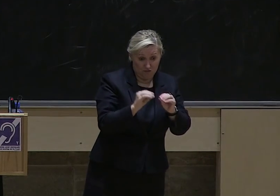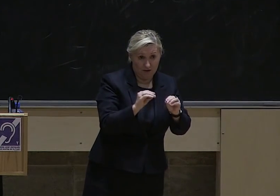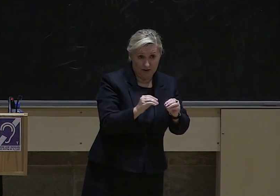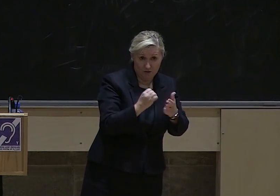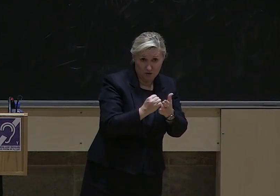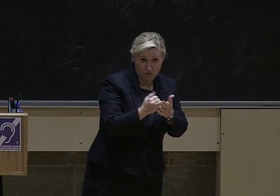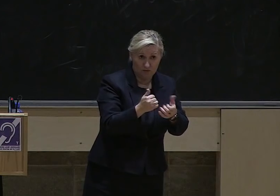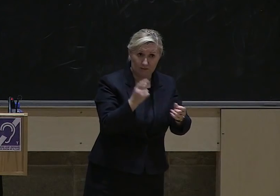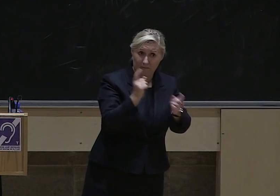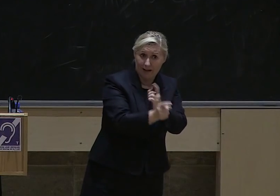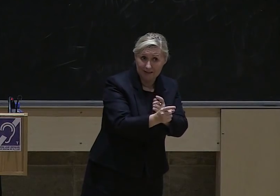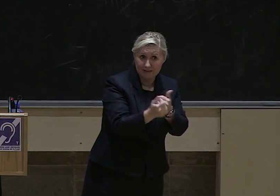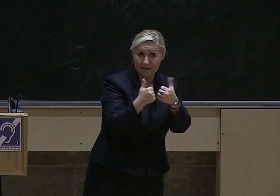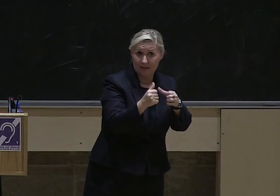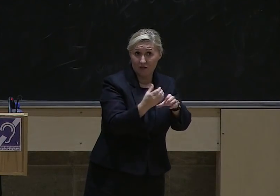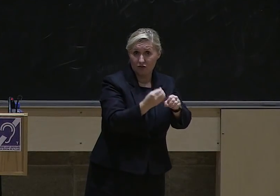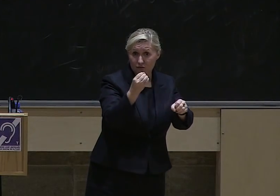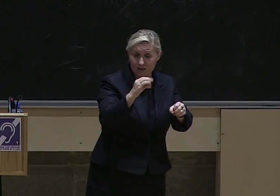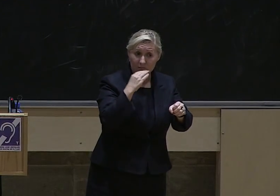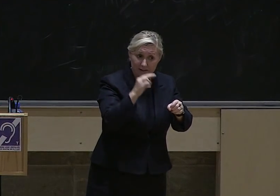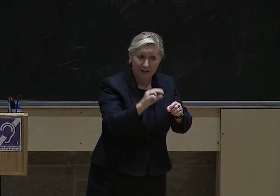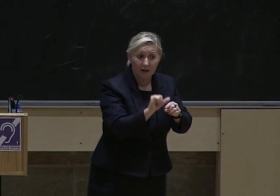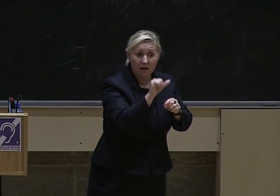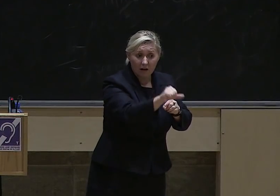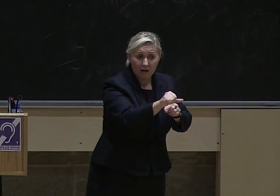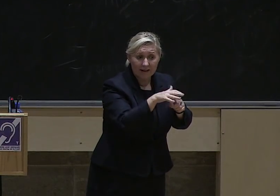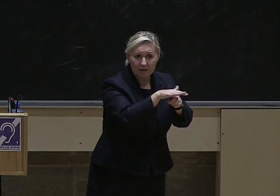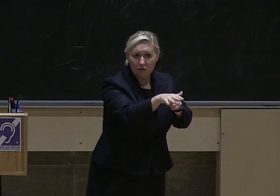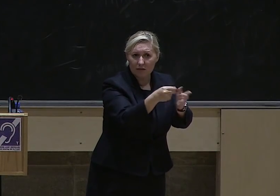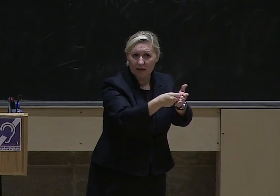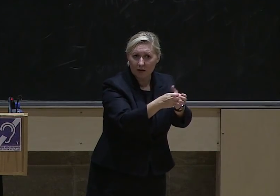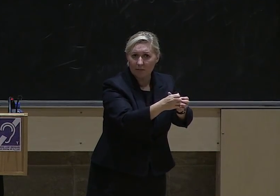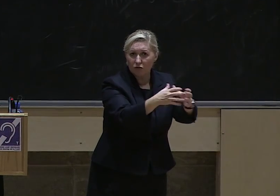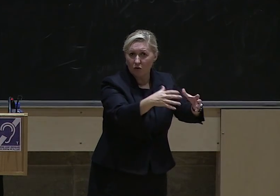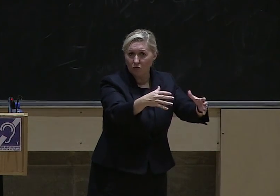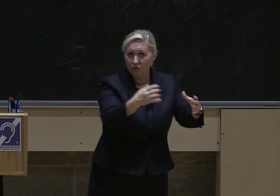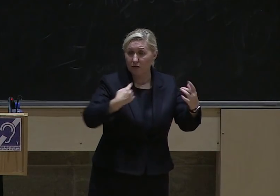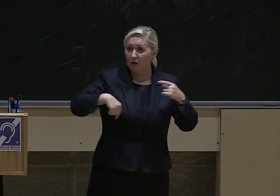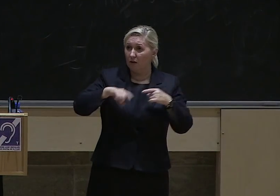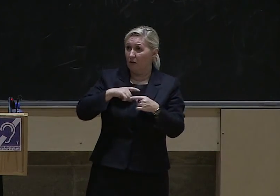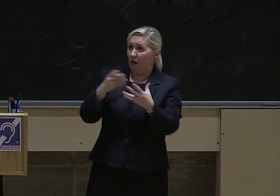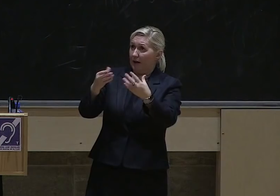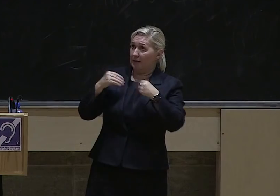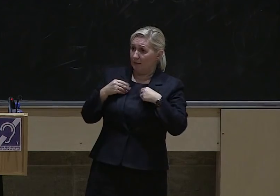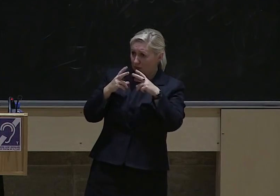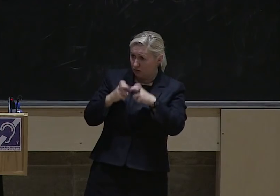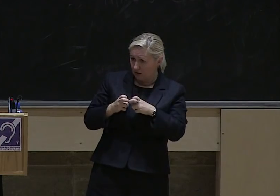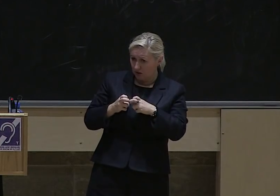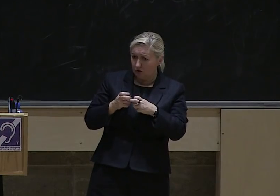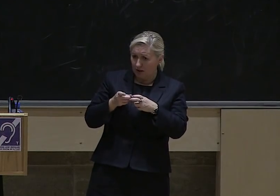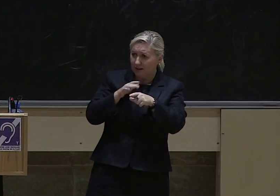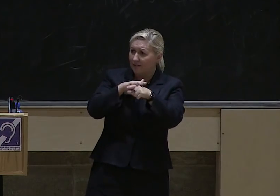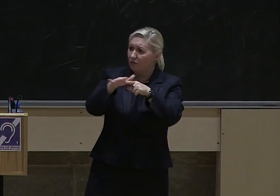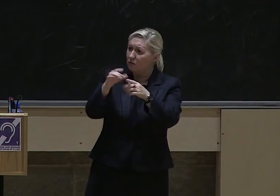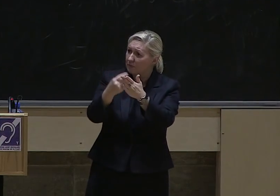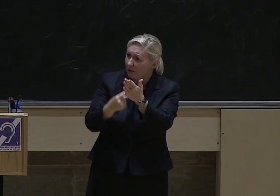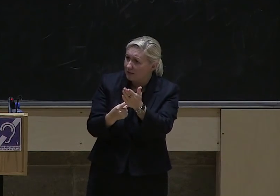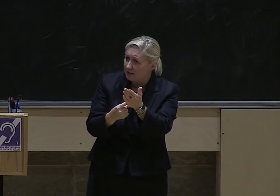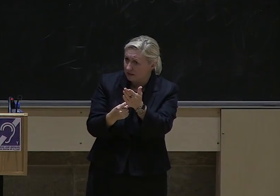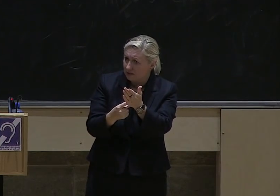needed across the board for high-tech government as for government in policy areas. And fourth, there's the